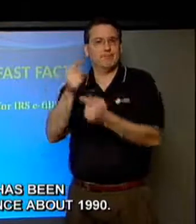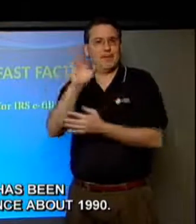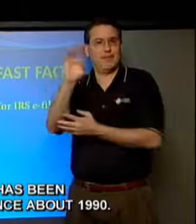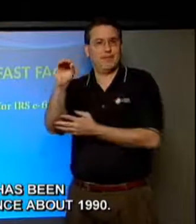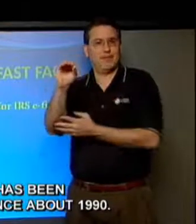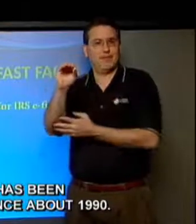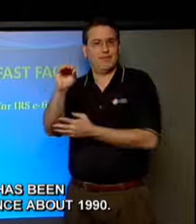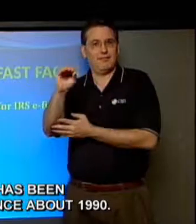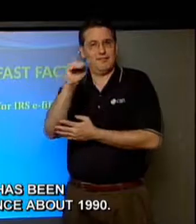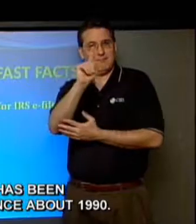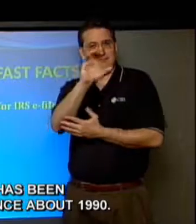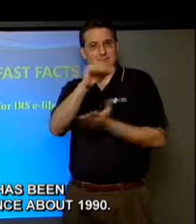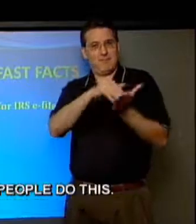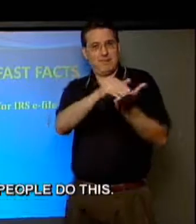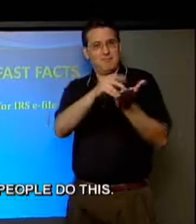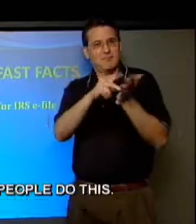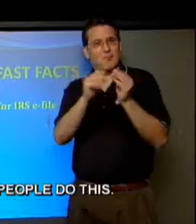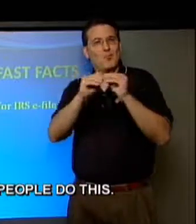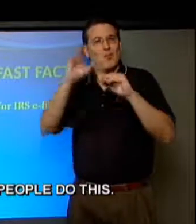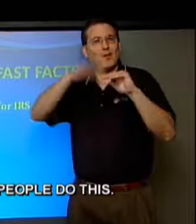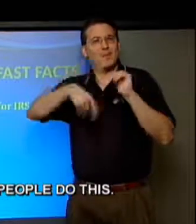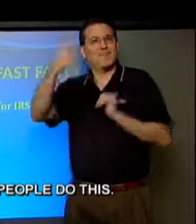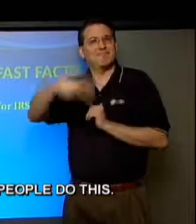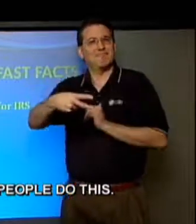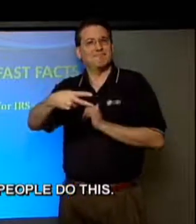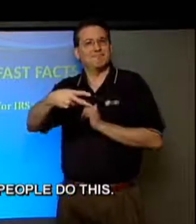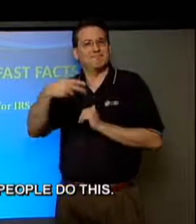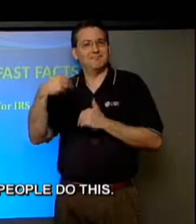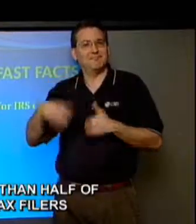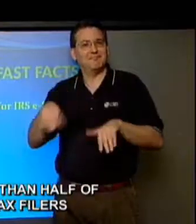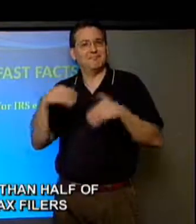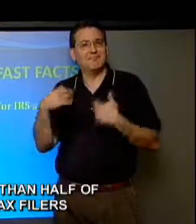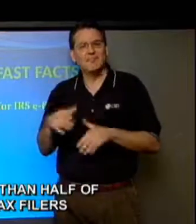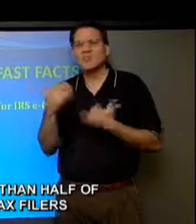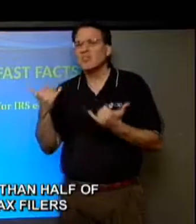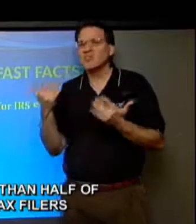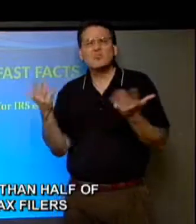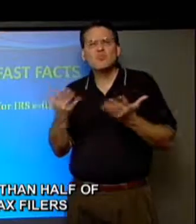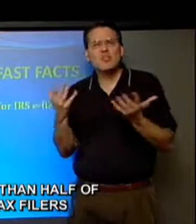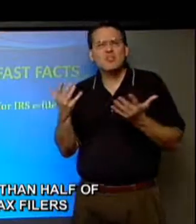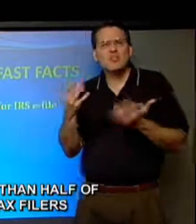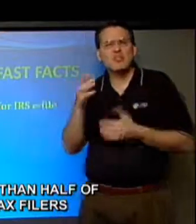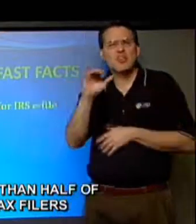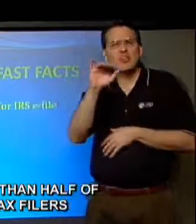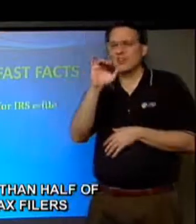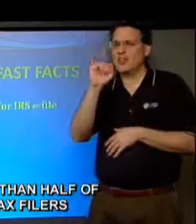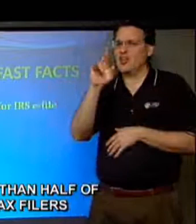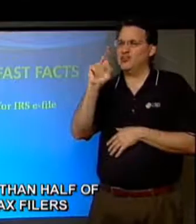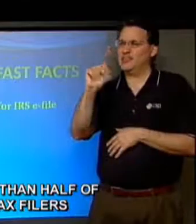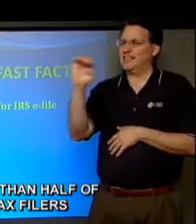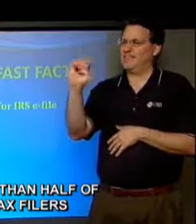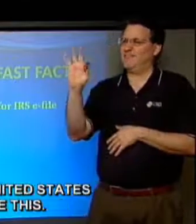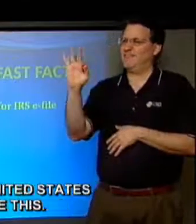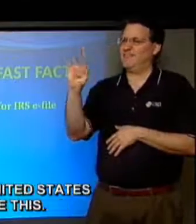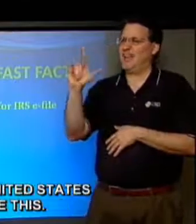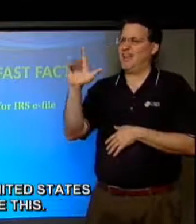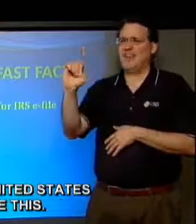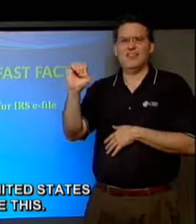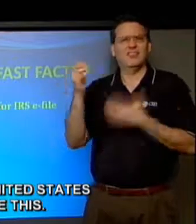about 1990, and 100 million people do this. That's more than half of the tax filers in the